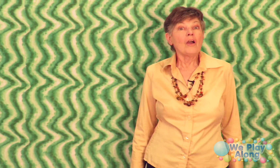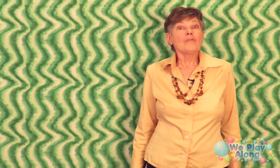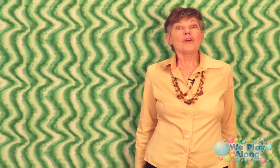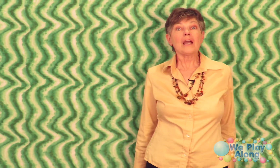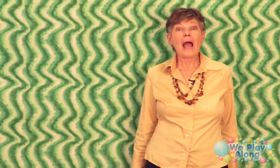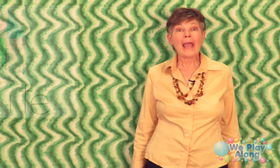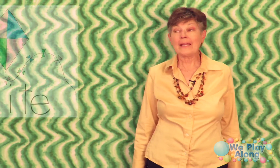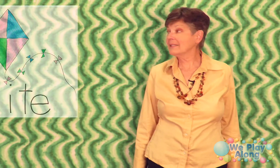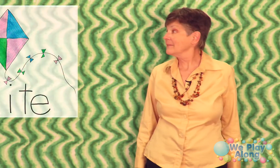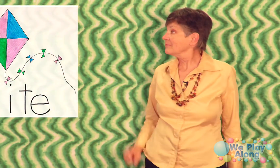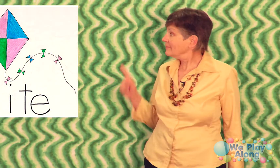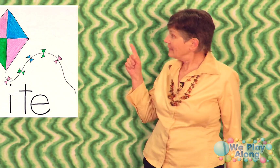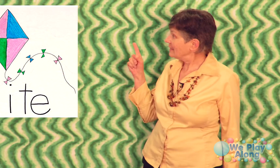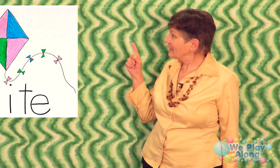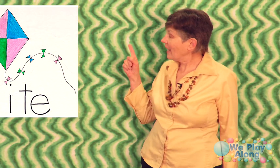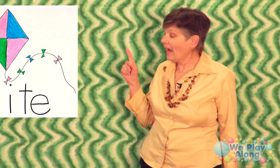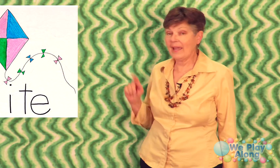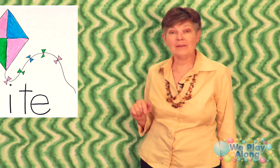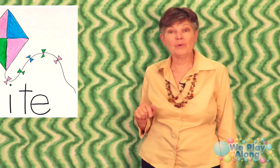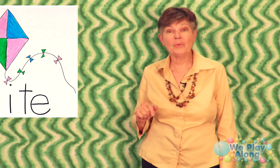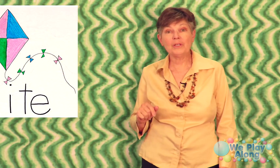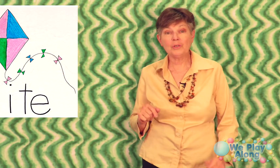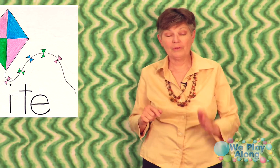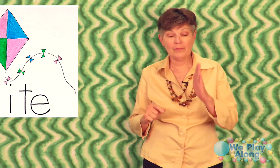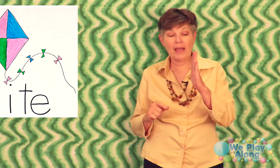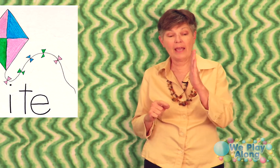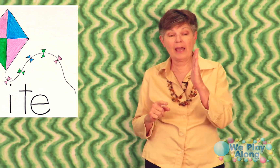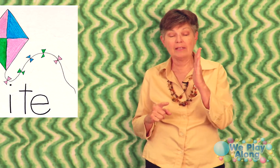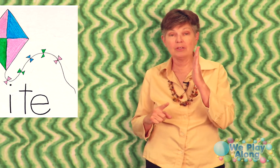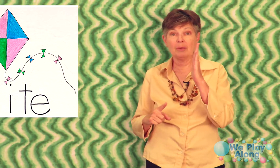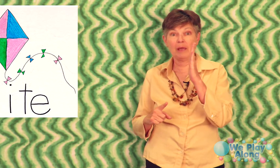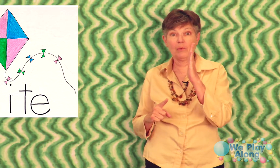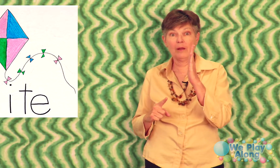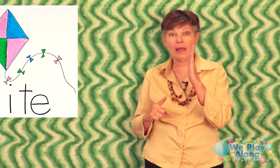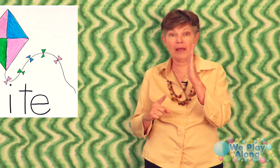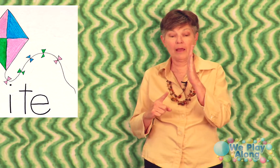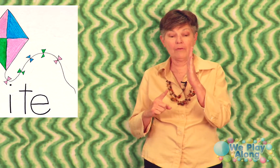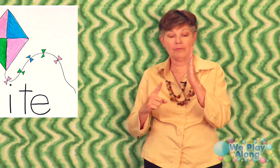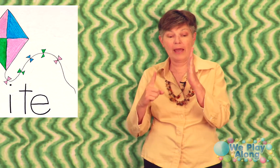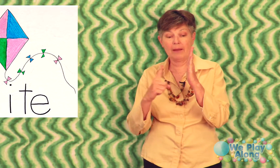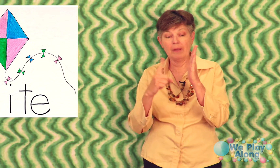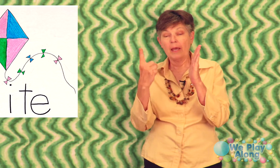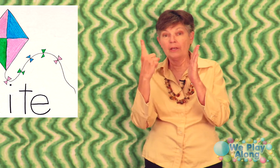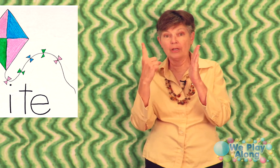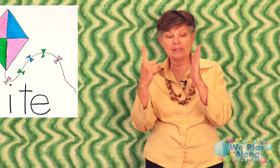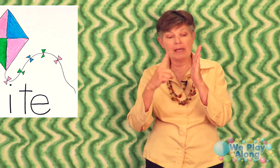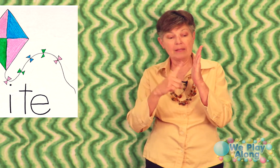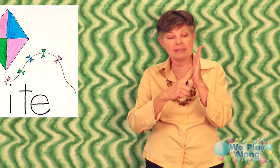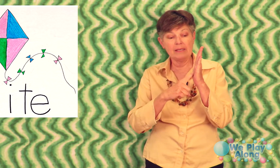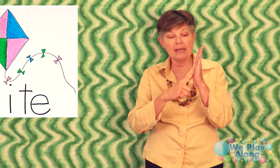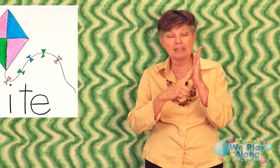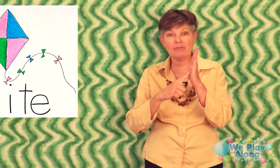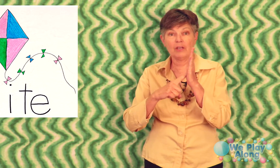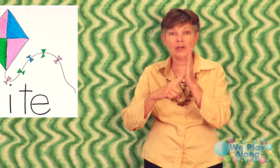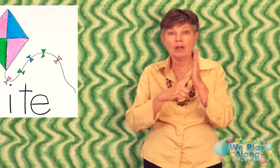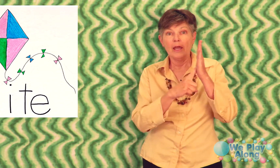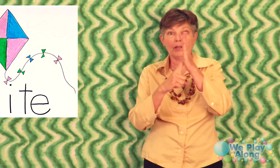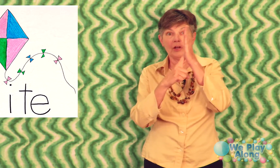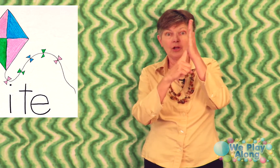For kite, this is a kite. What do? We fly a kite. So you're going to make one hand out flat. You're going to take this index finger and you're going to